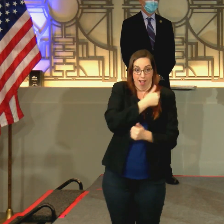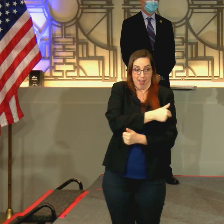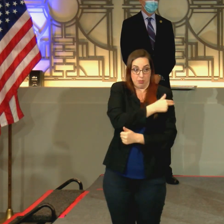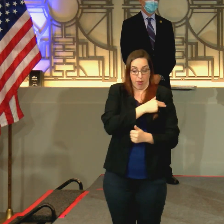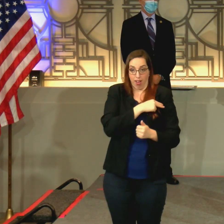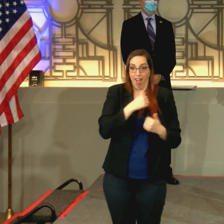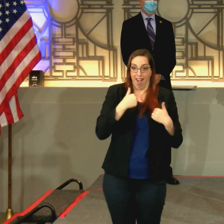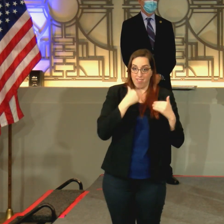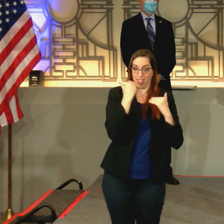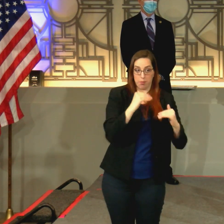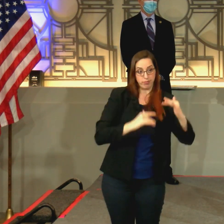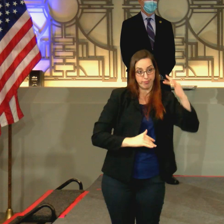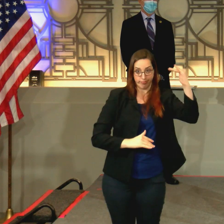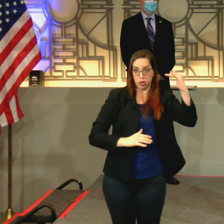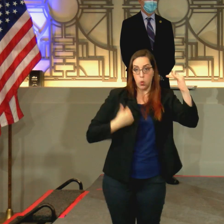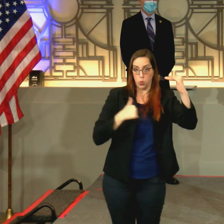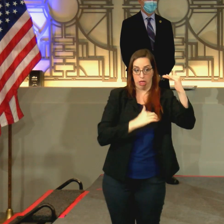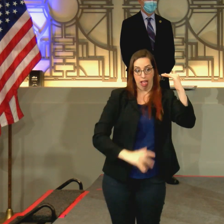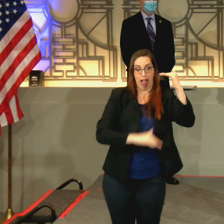to handle the cases.